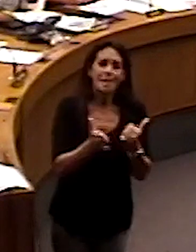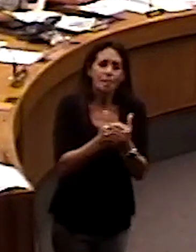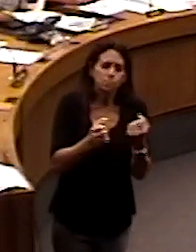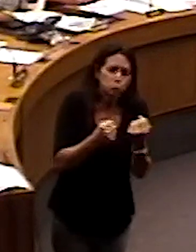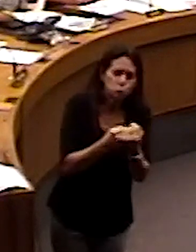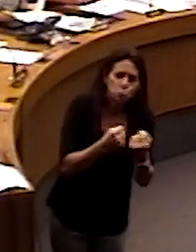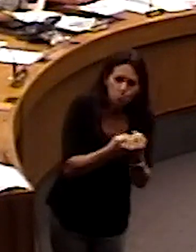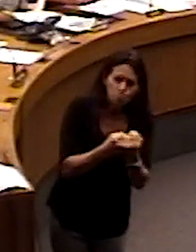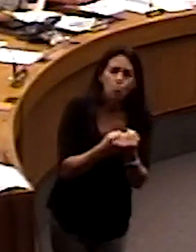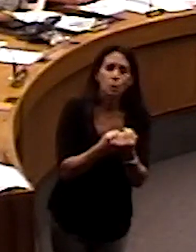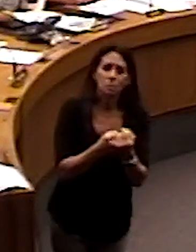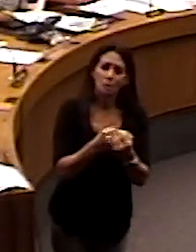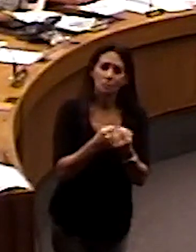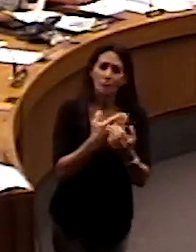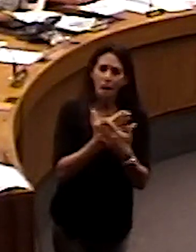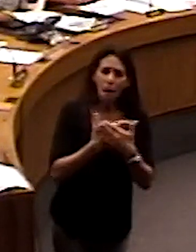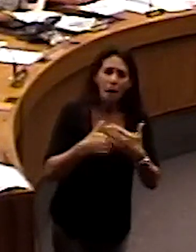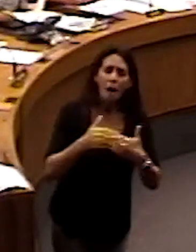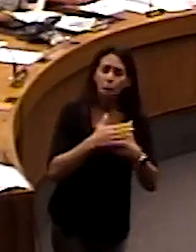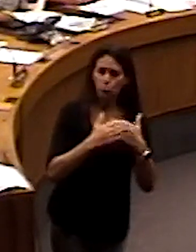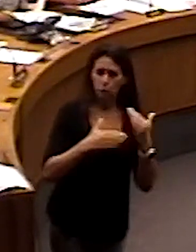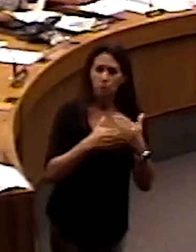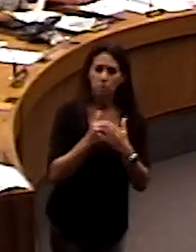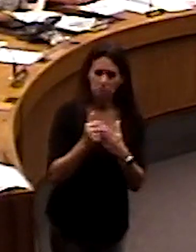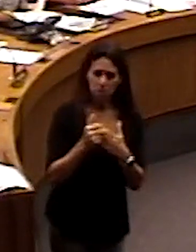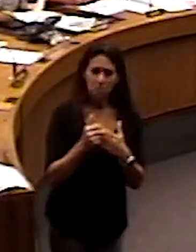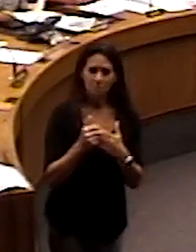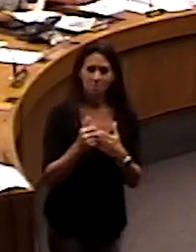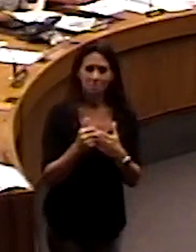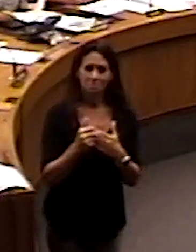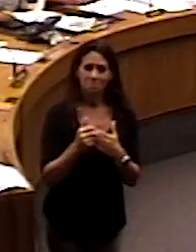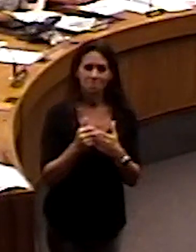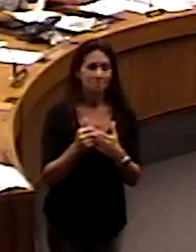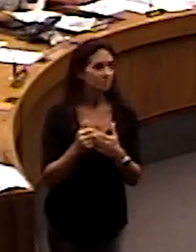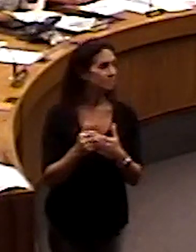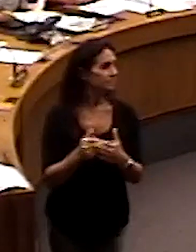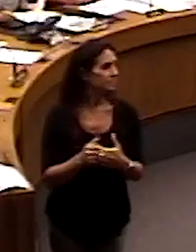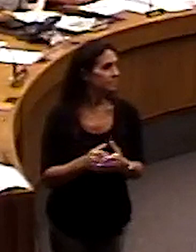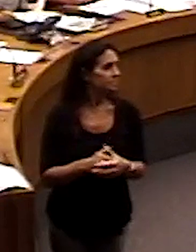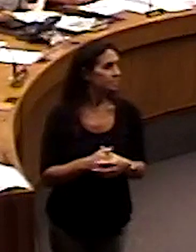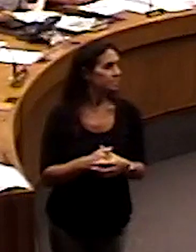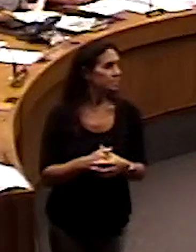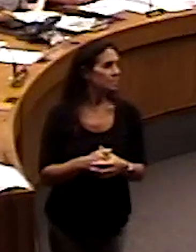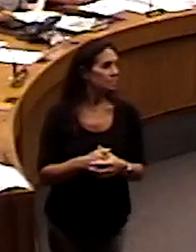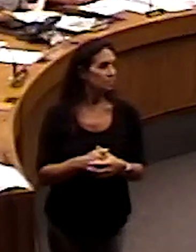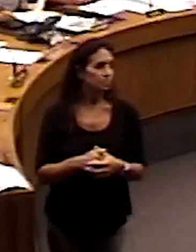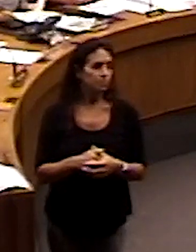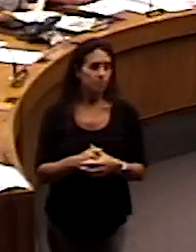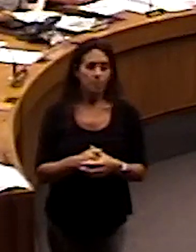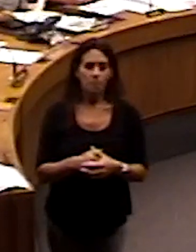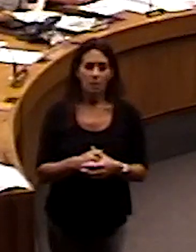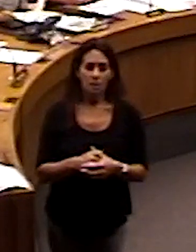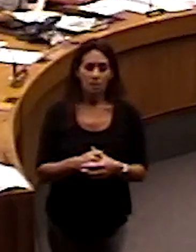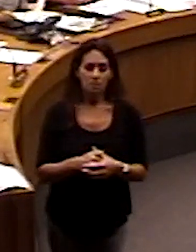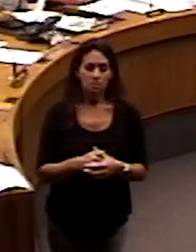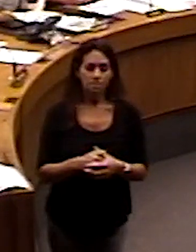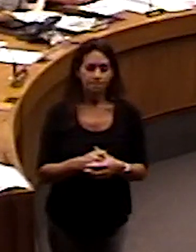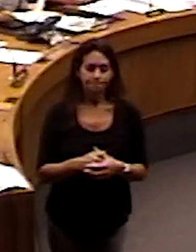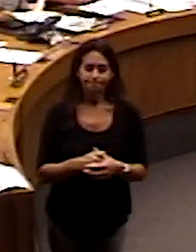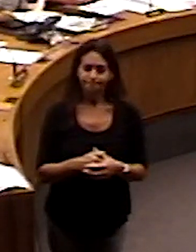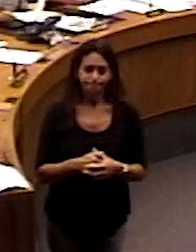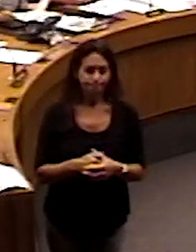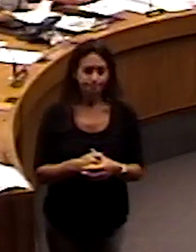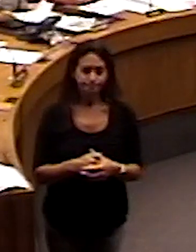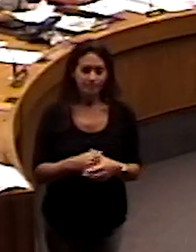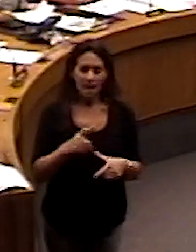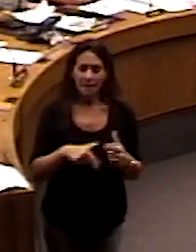that faith-based side to a tragedy. So when our officer, I can't tell you